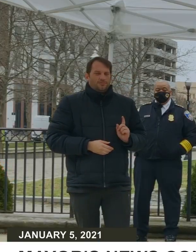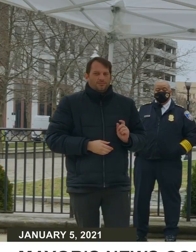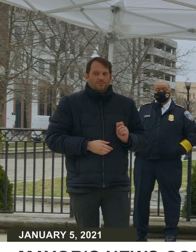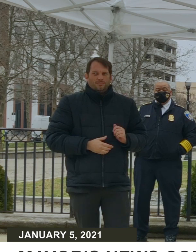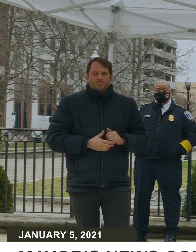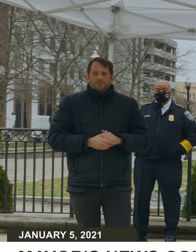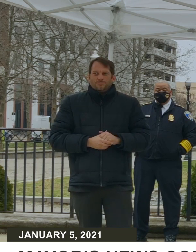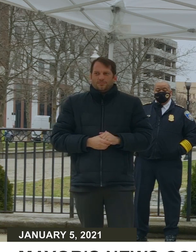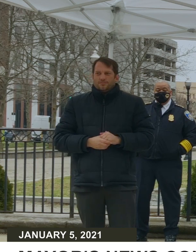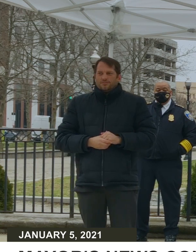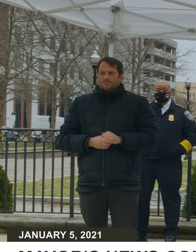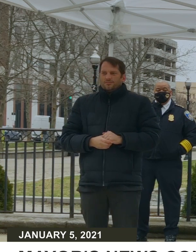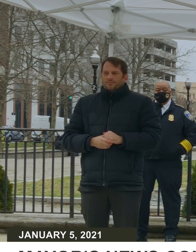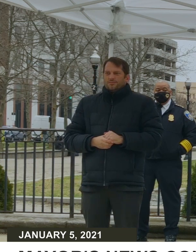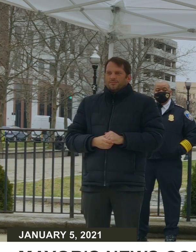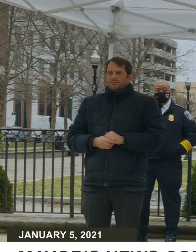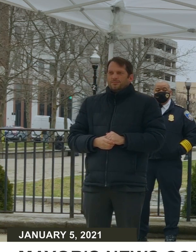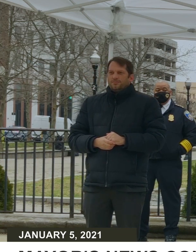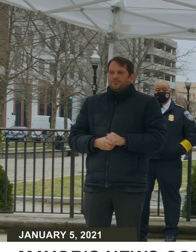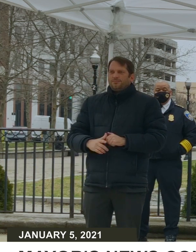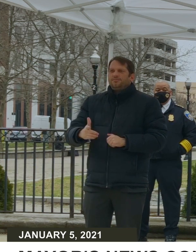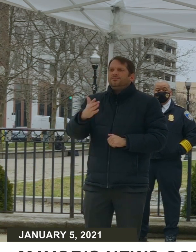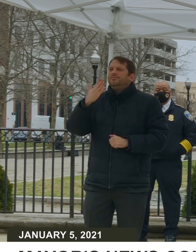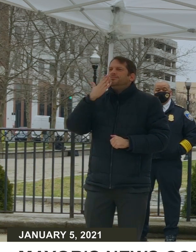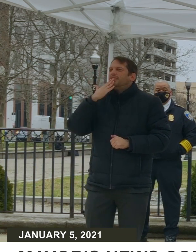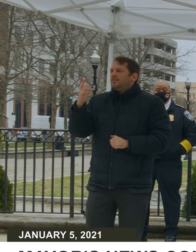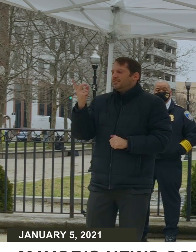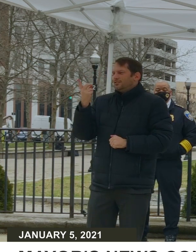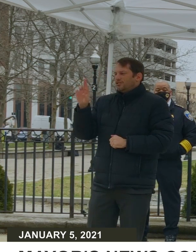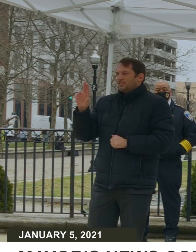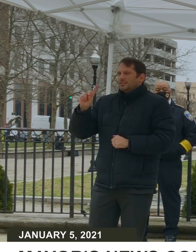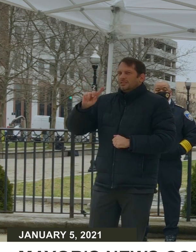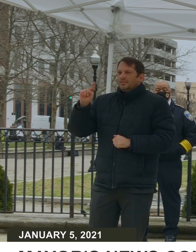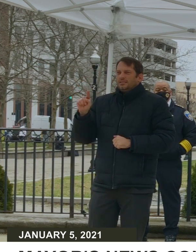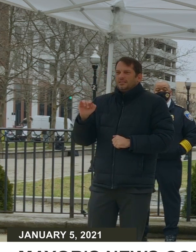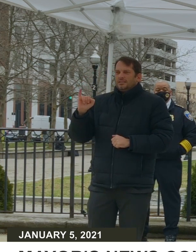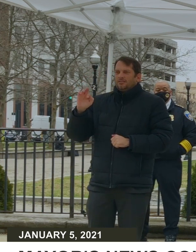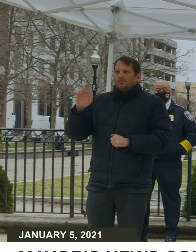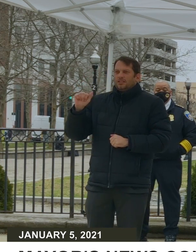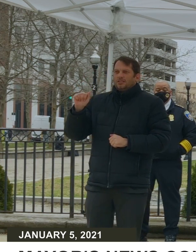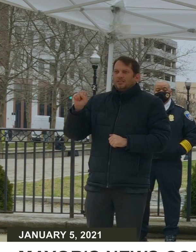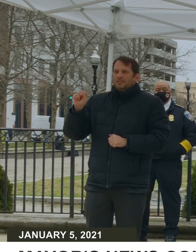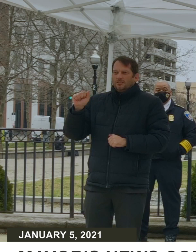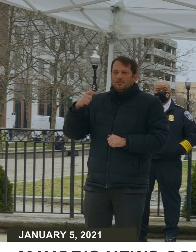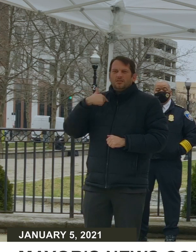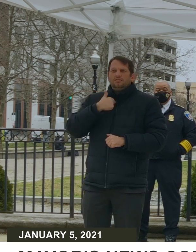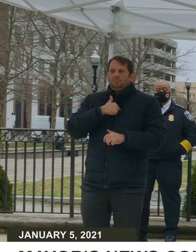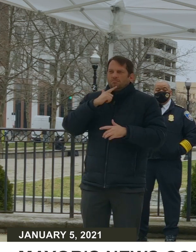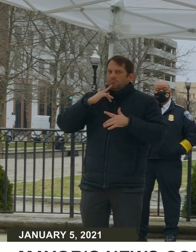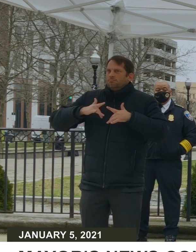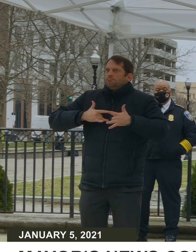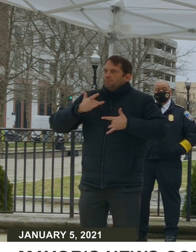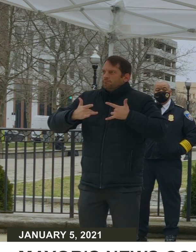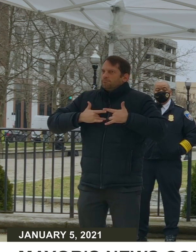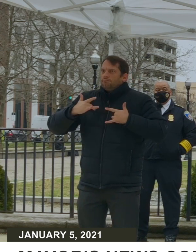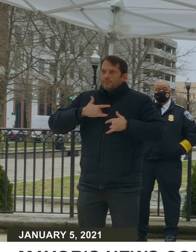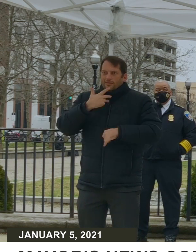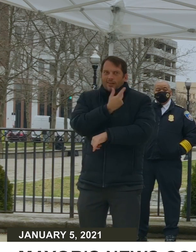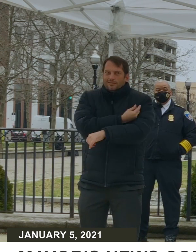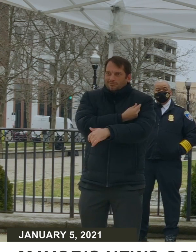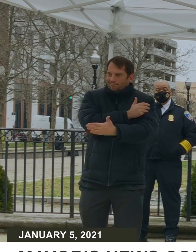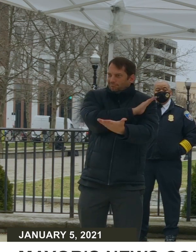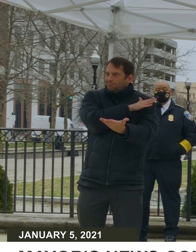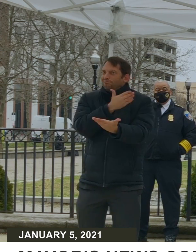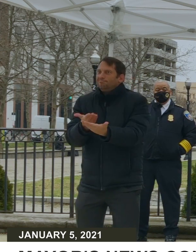Thank you, Dr. Duraza. We are excited that the vaccine has arrived here in Baltimore, and we will begin, as she